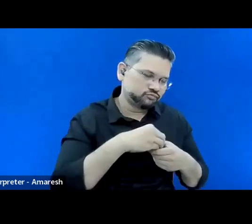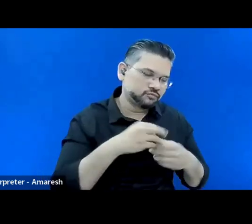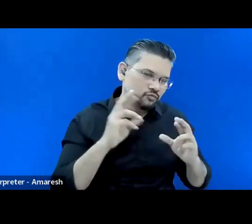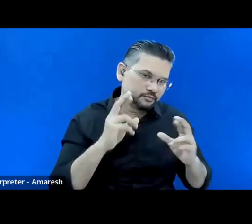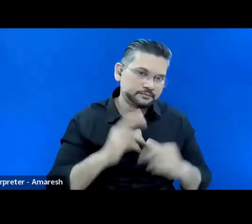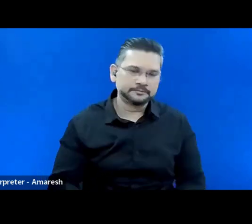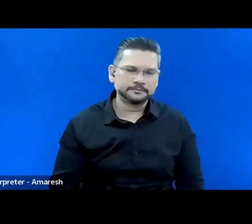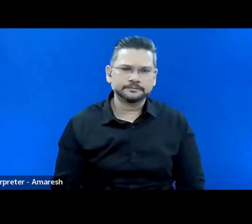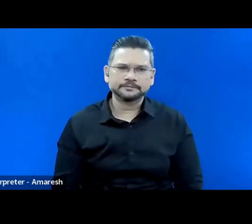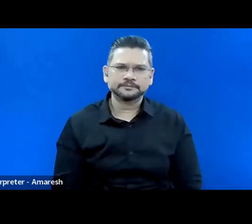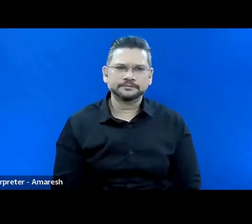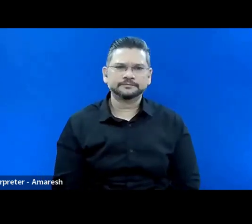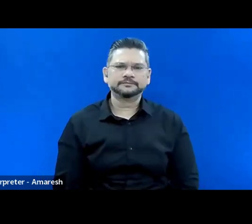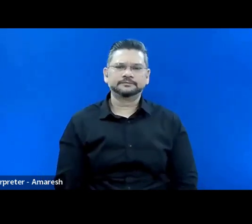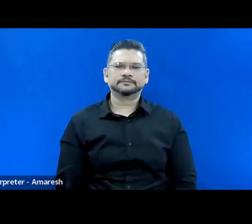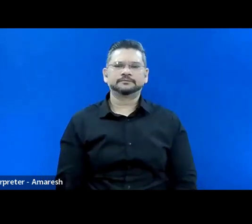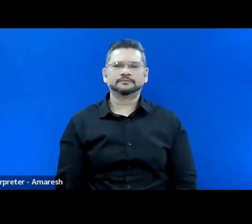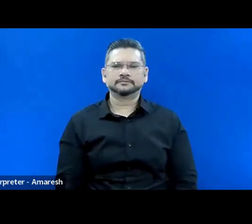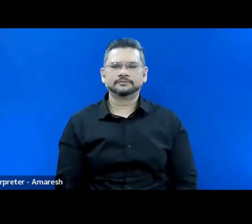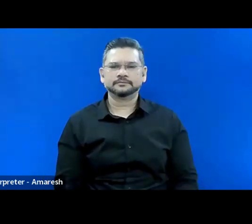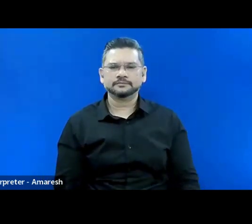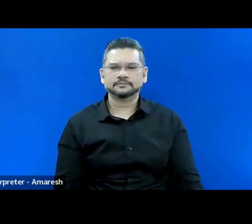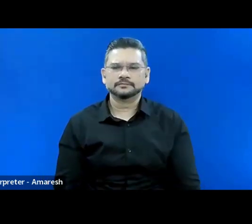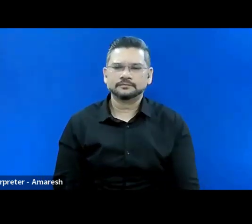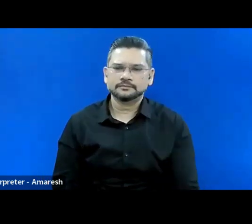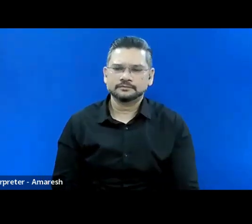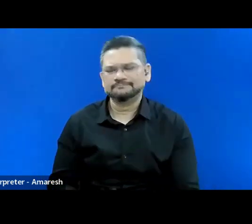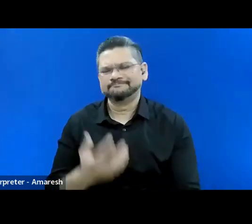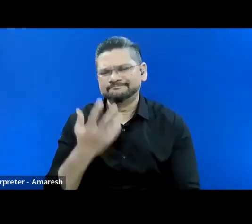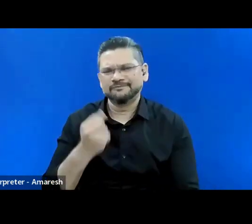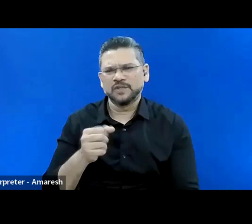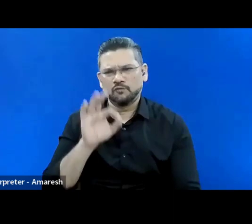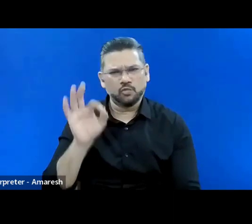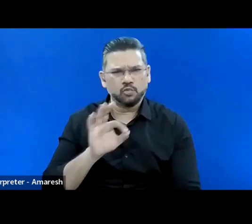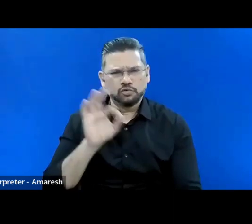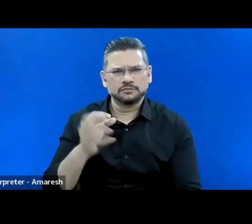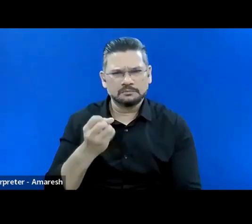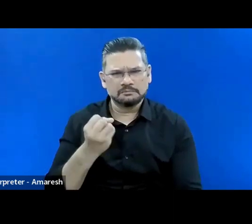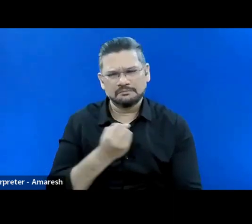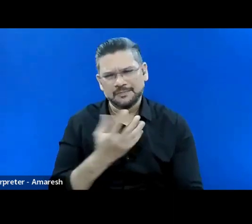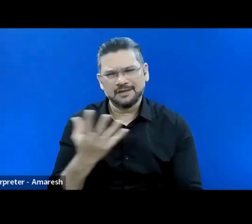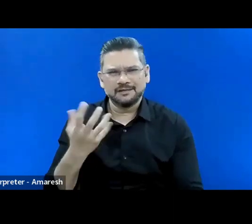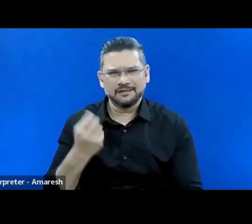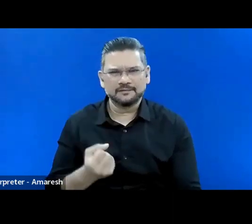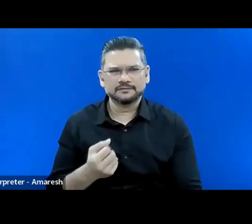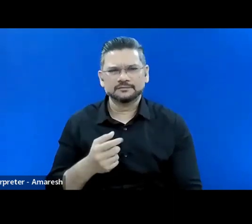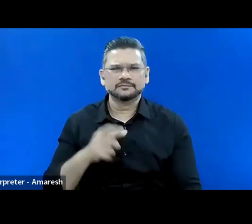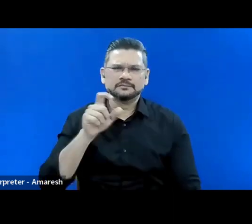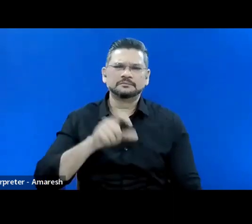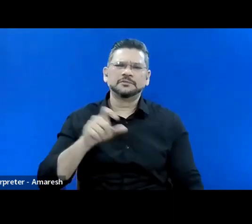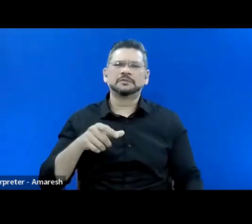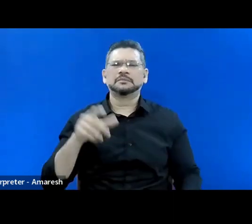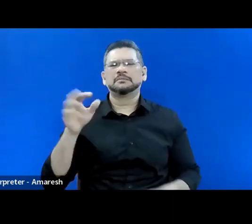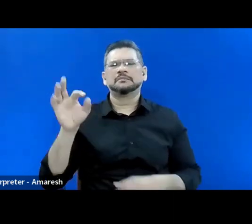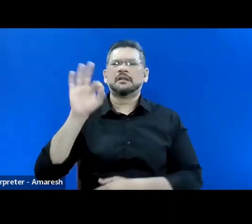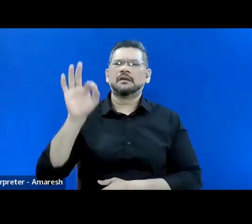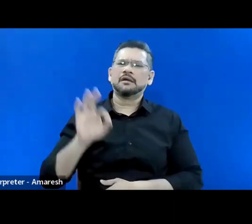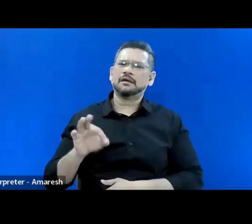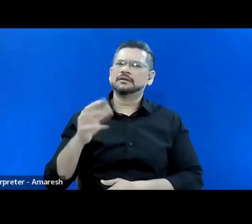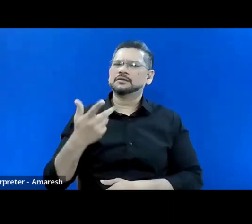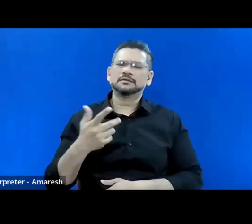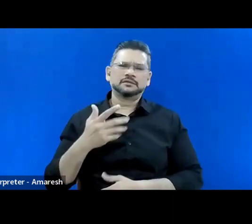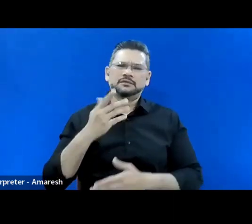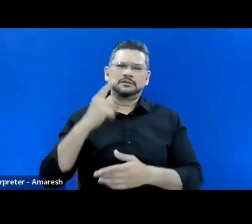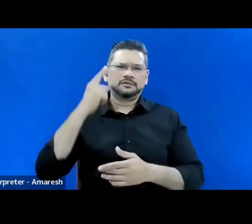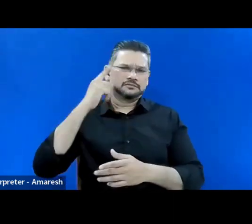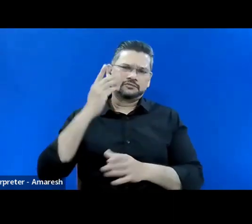there are questions. Sometimes people ask us, like, what are the accessibility needs of people with psychosocial disabilities? And